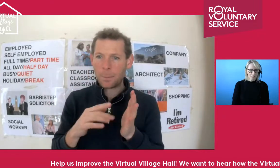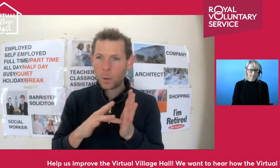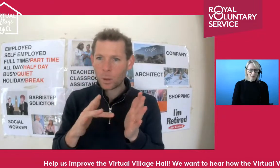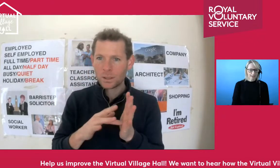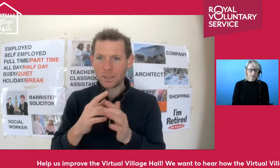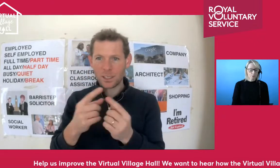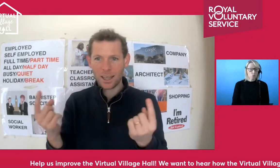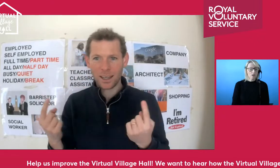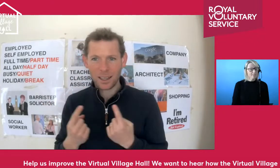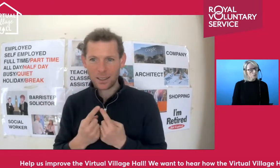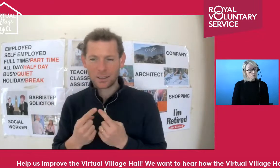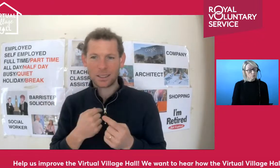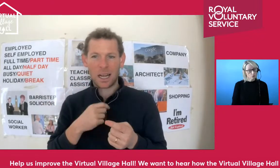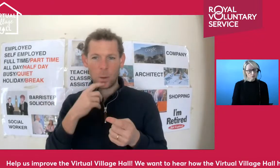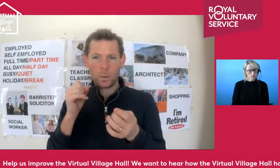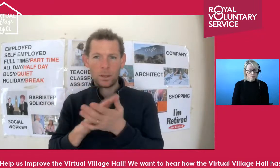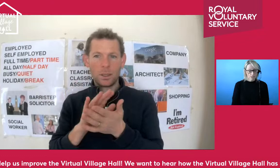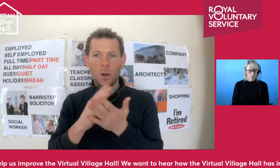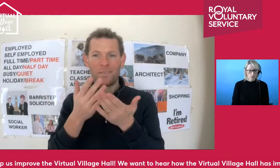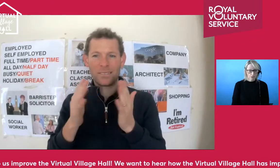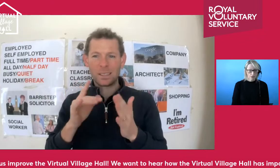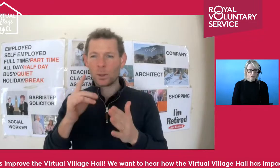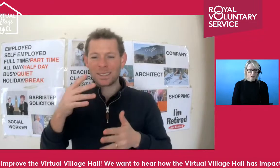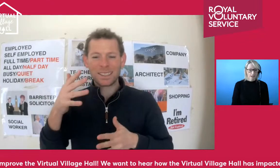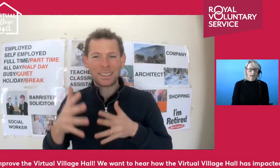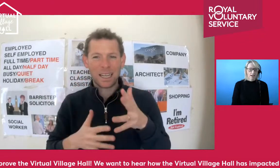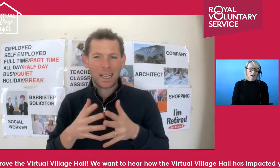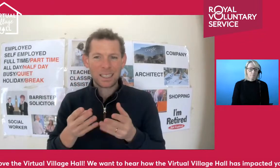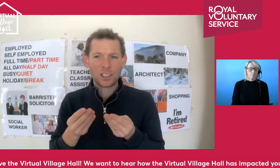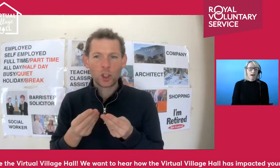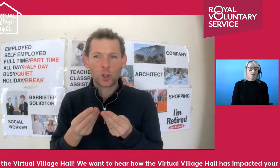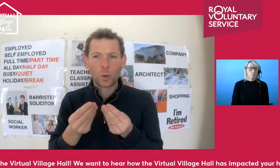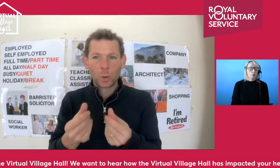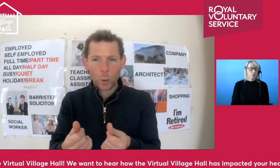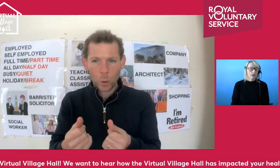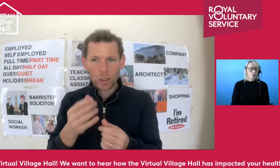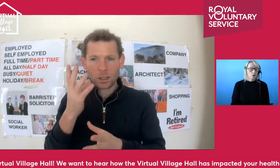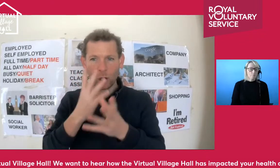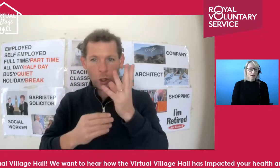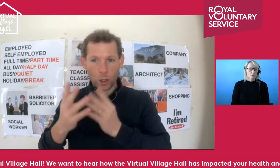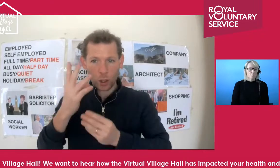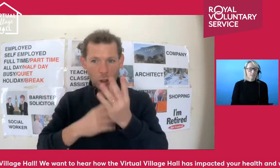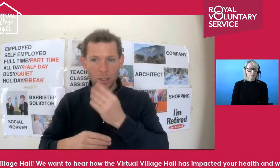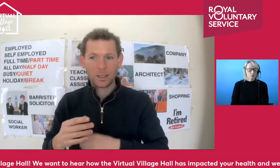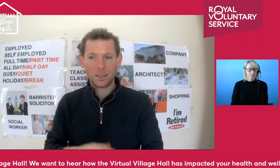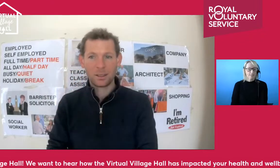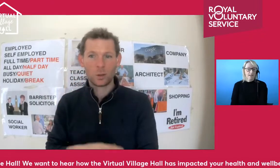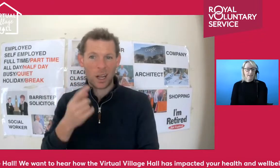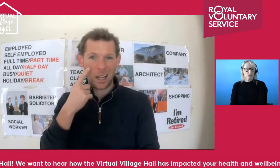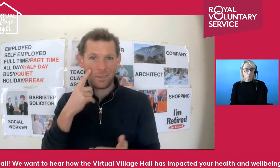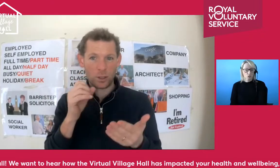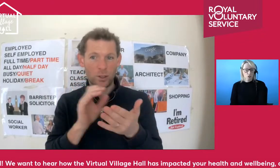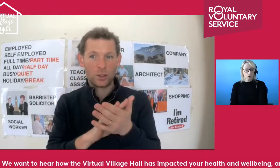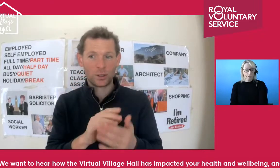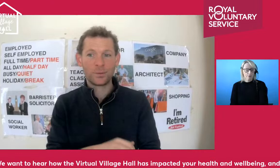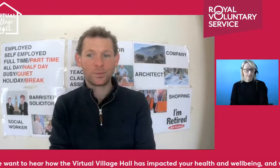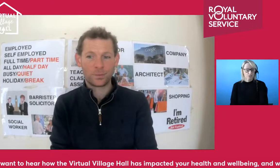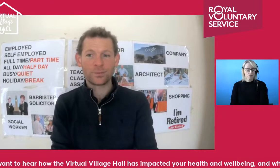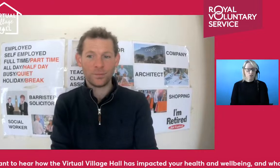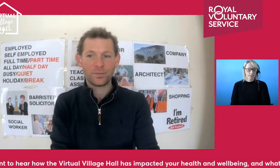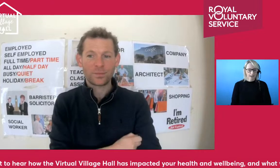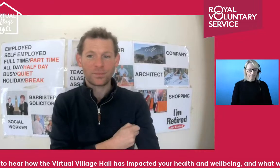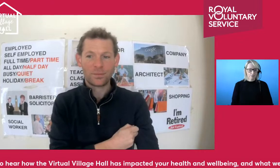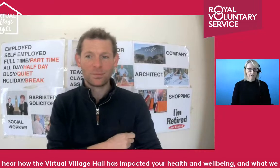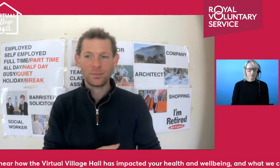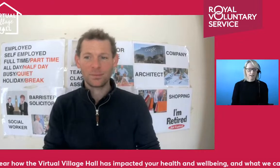us learning sign language, why it's so important to learn. I will put that on my Facebook Sign Source Learning page,